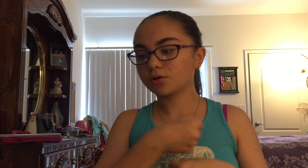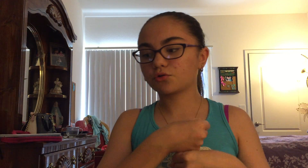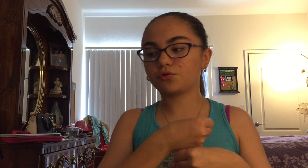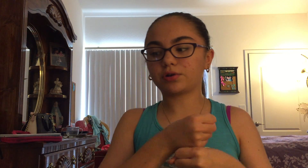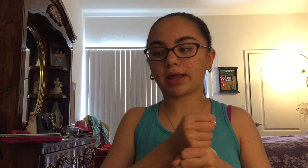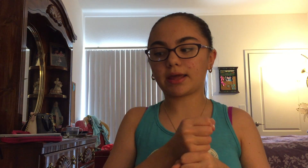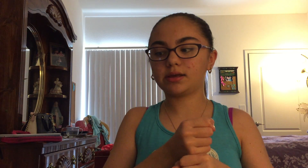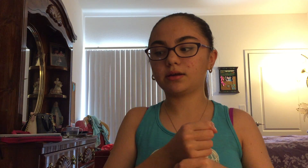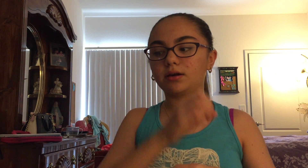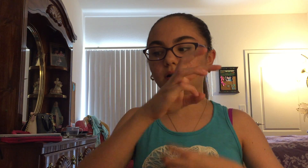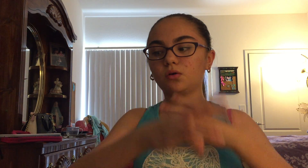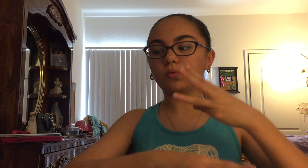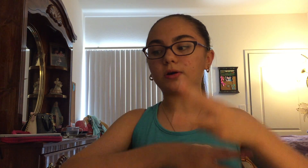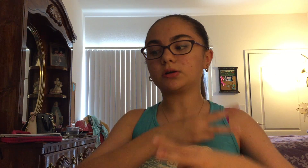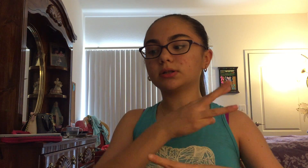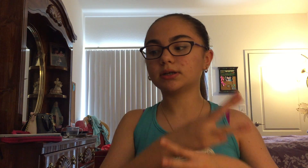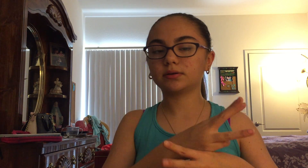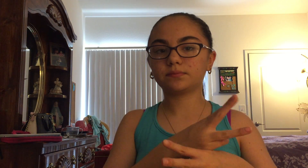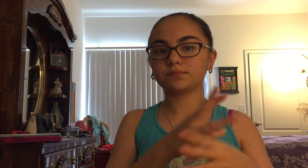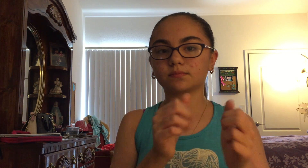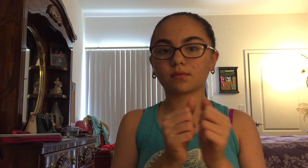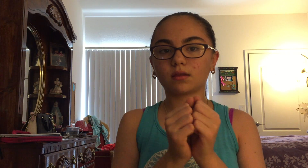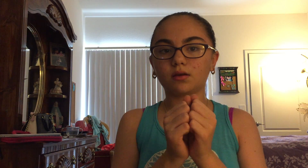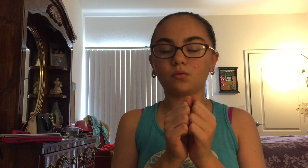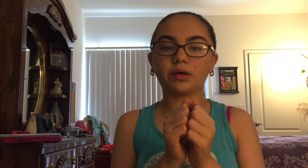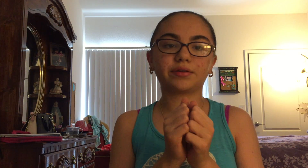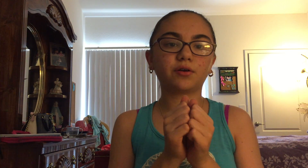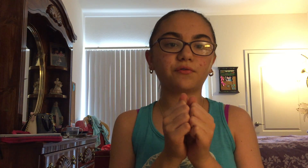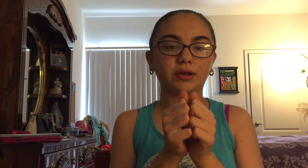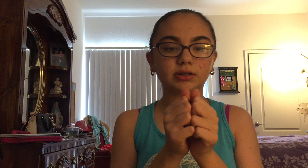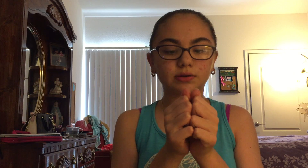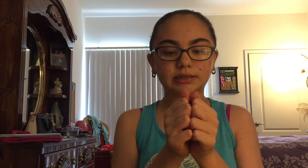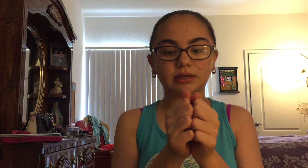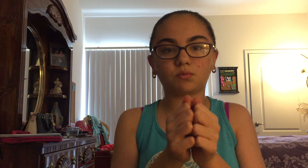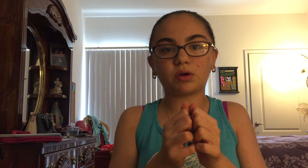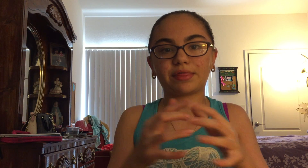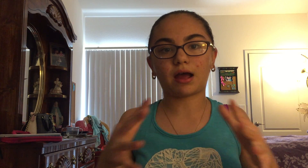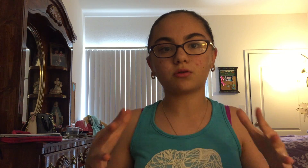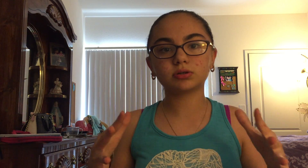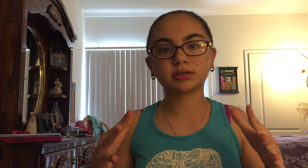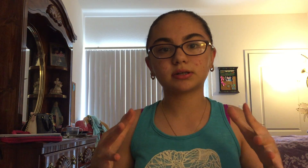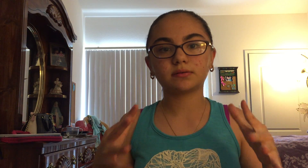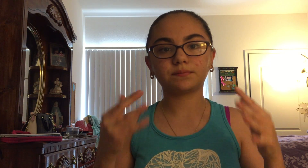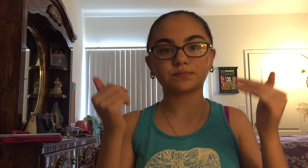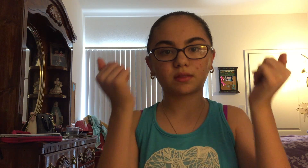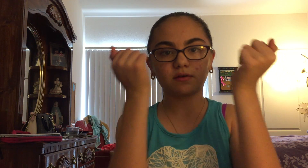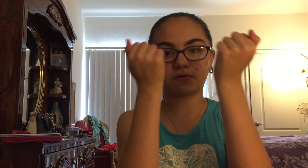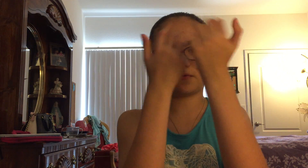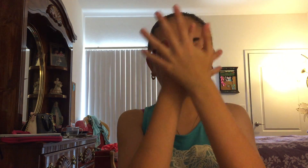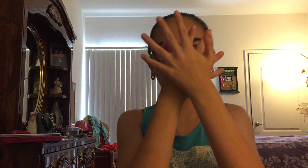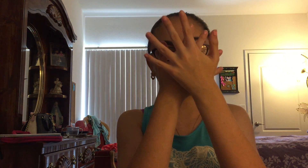create a world with no fear so I said without fear